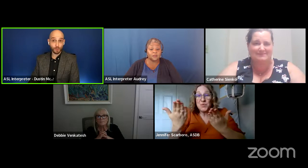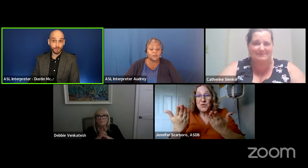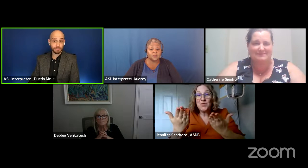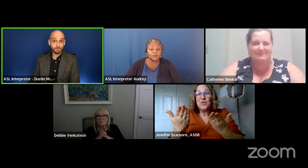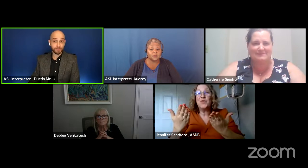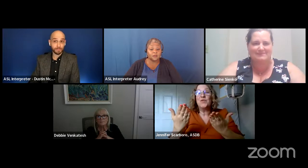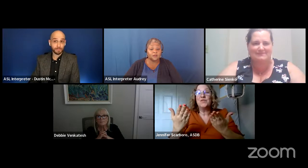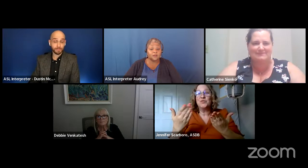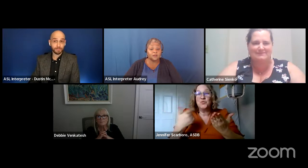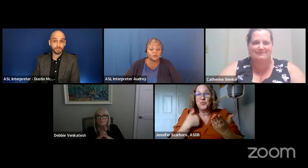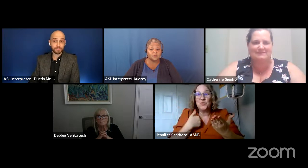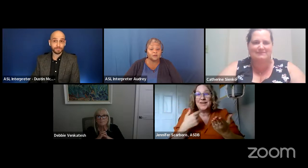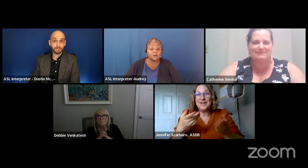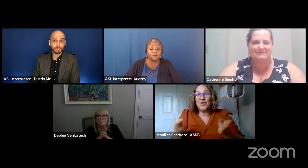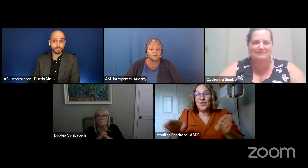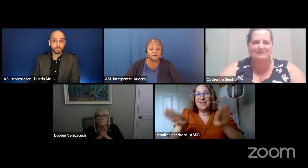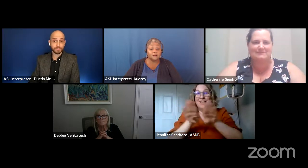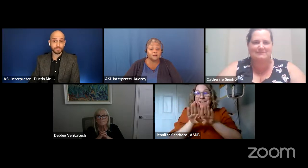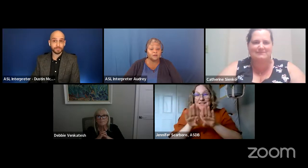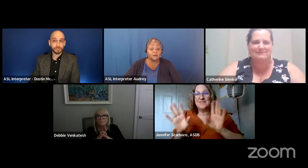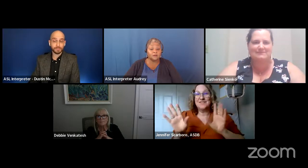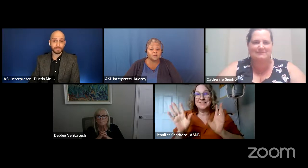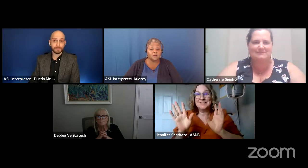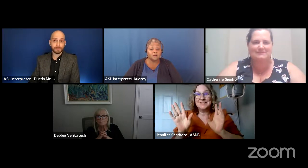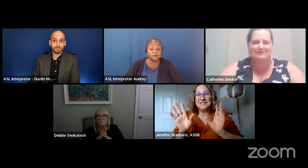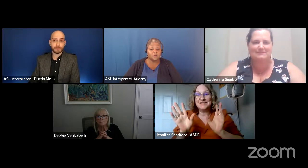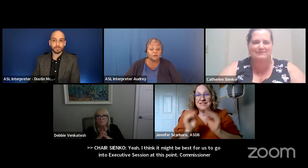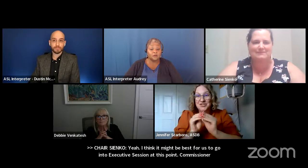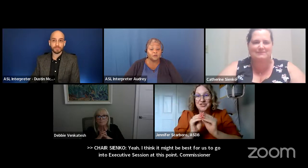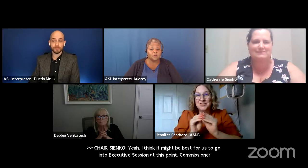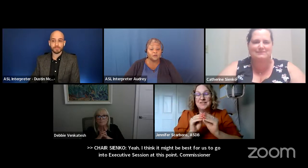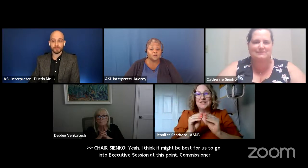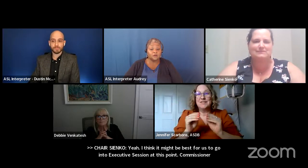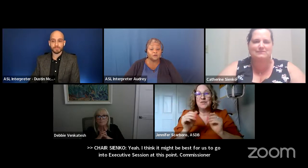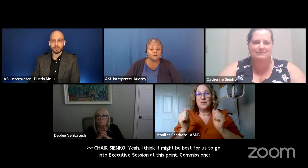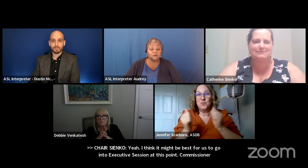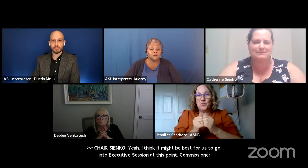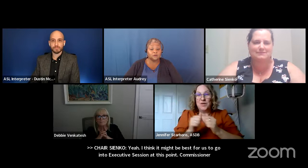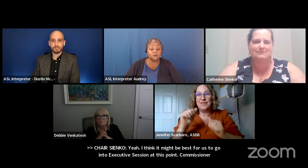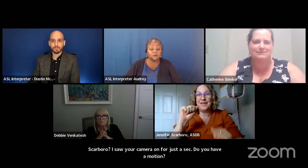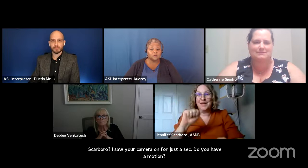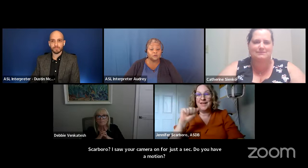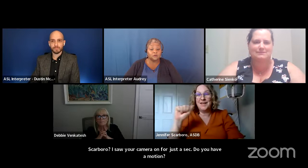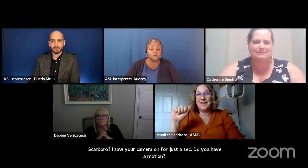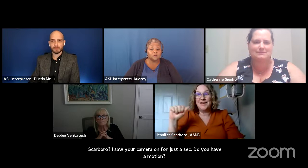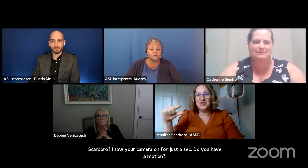Do you have a motion? Yes, I move that we enter executive session